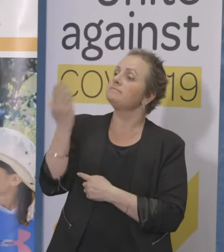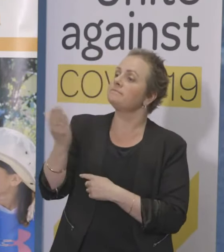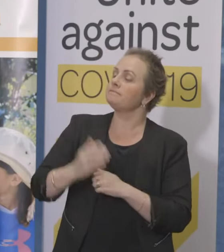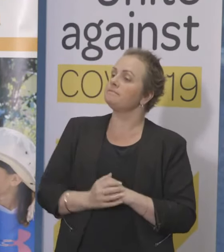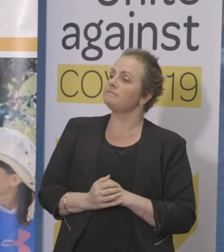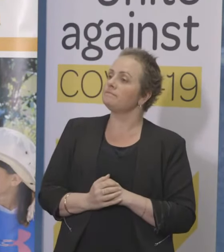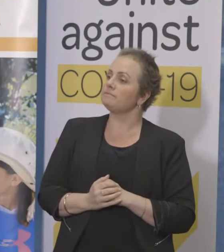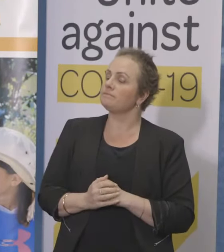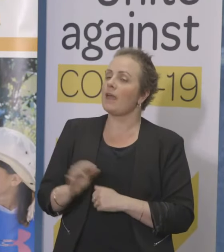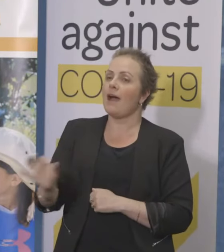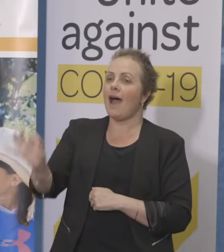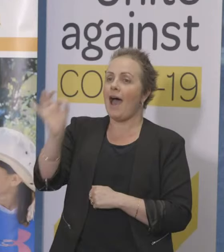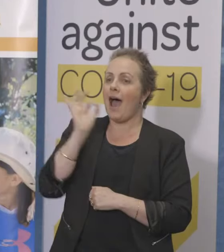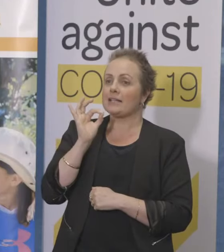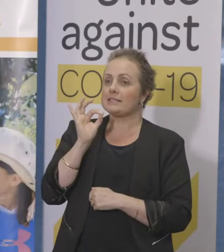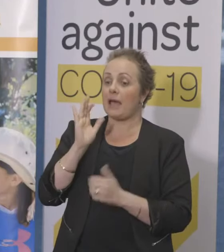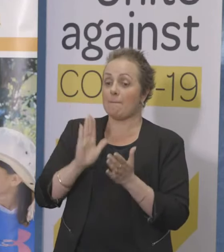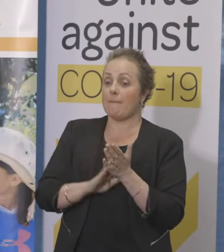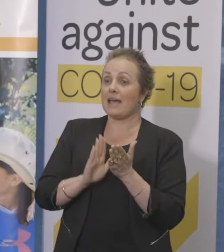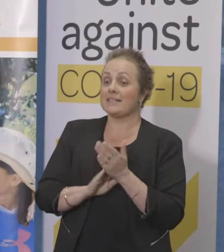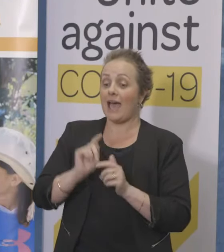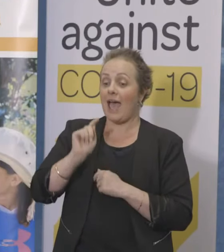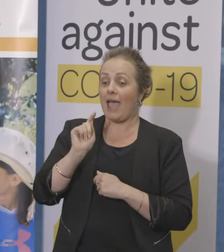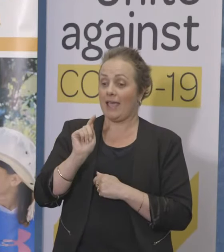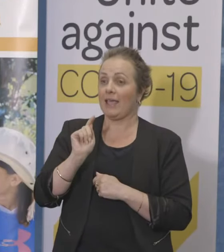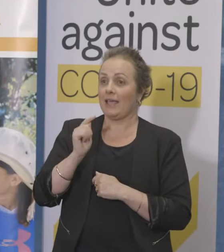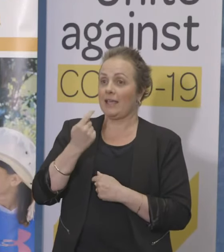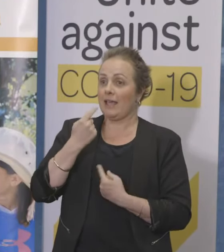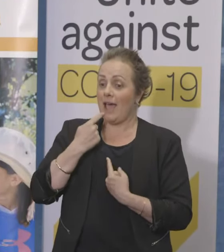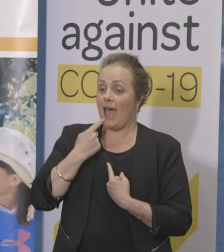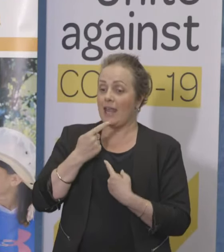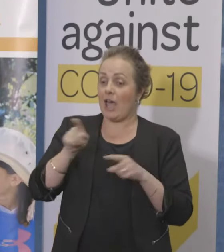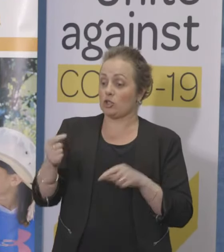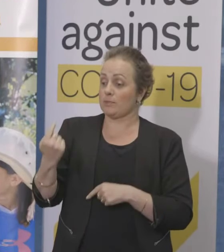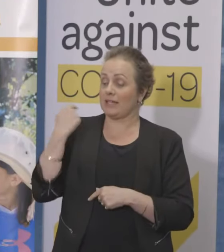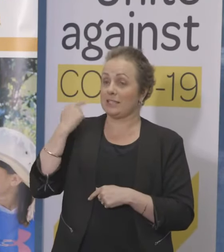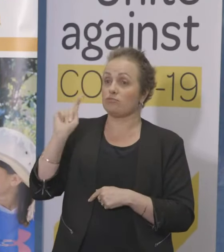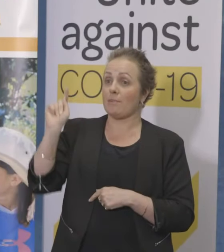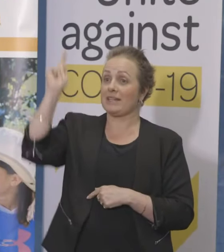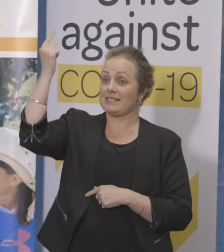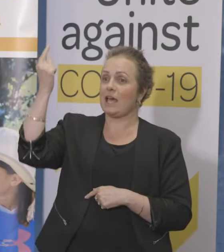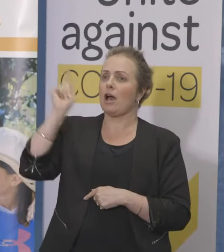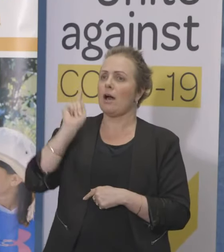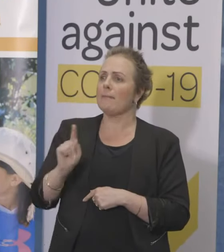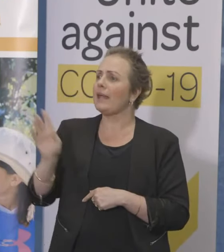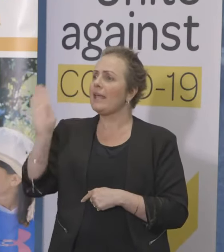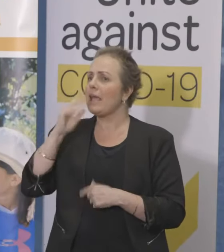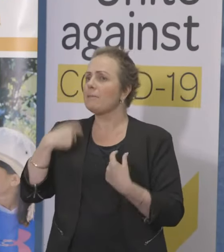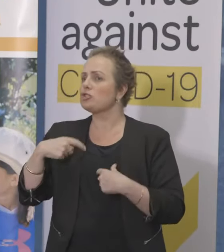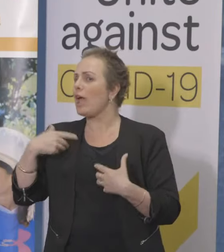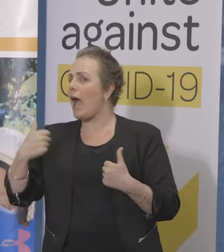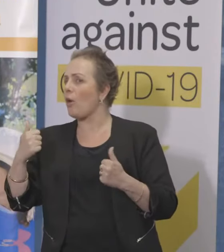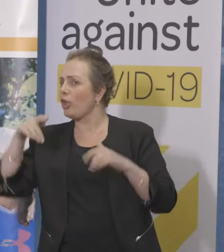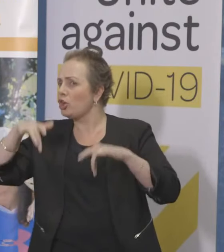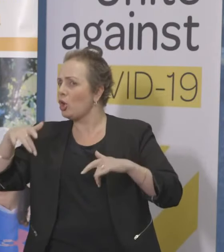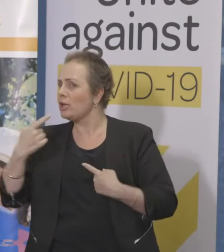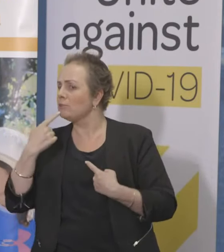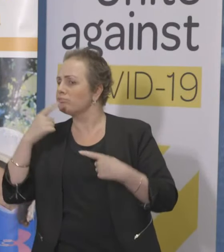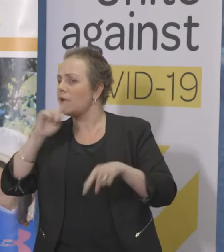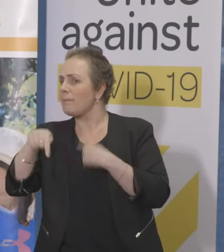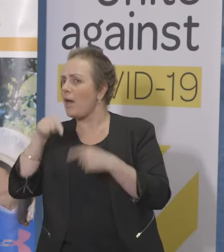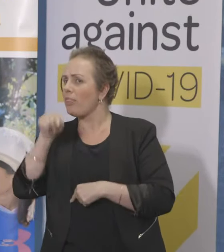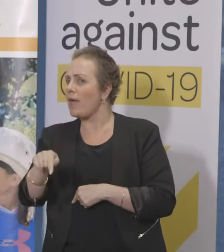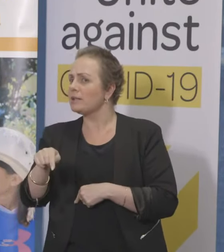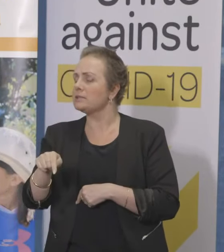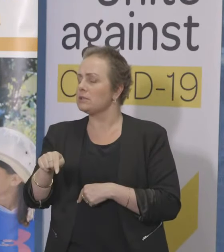here. Monday's a levels announcement that was led by the Prime Minister, but we didn't hear from the Ministry of Health on that. Why not? And